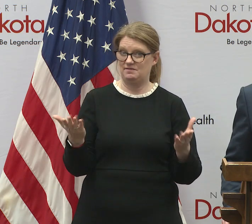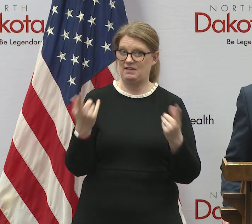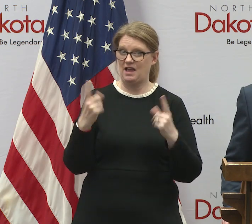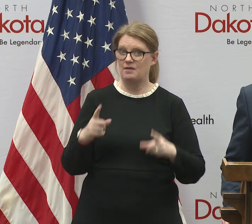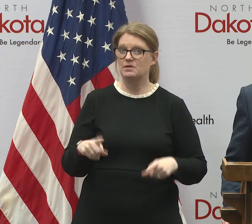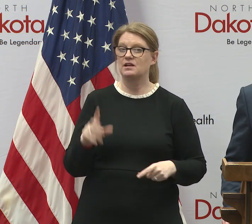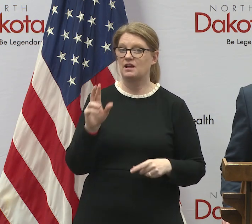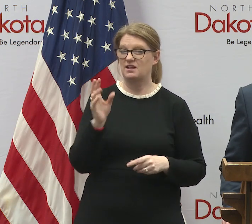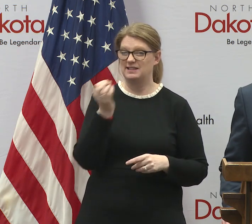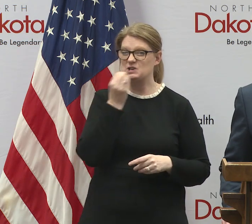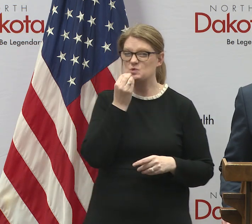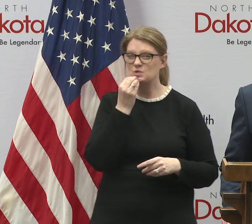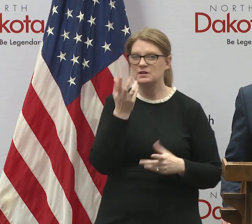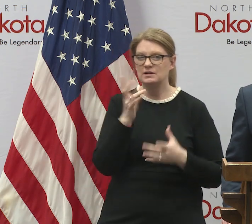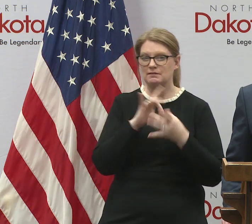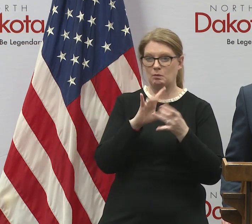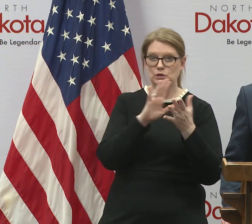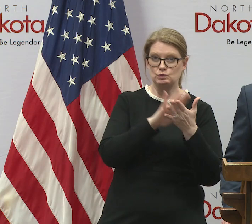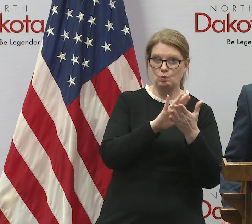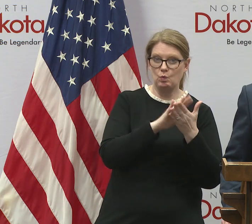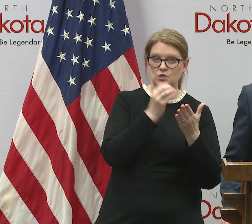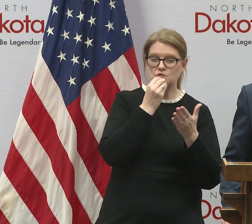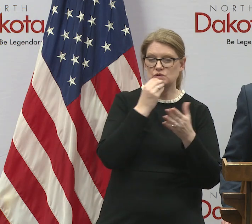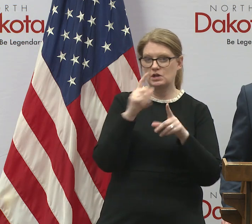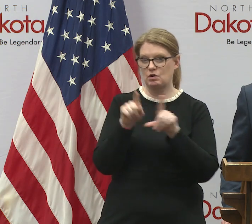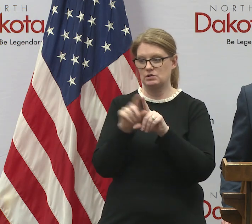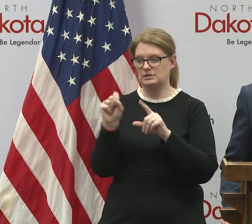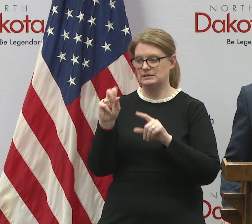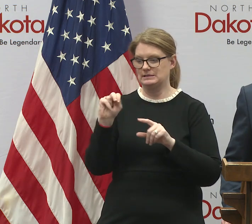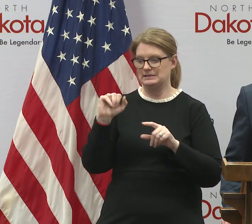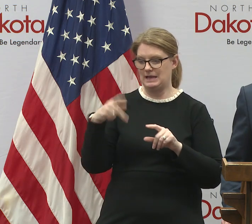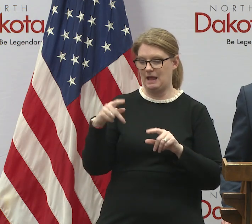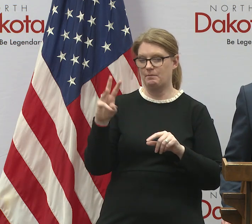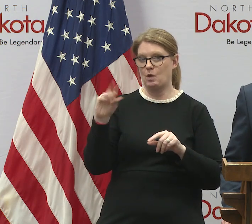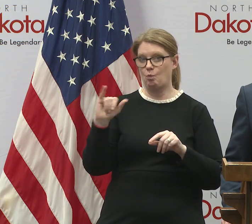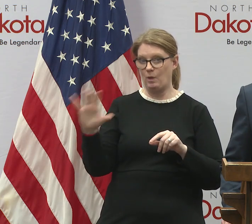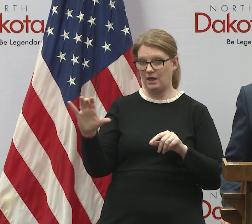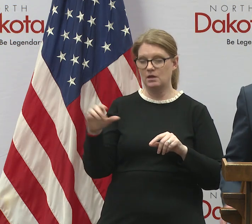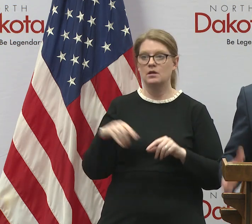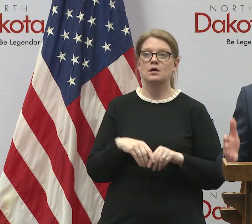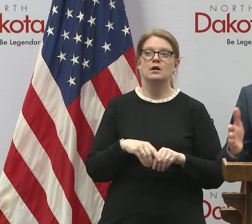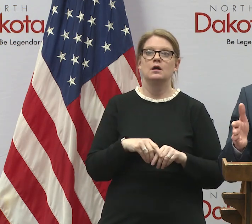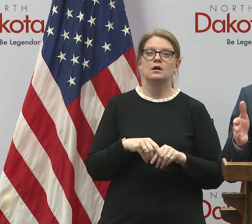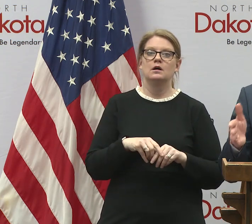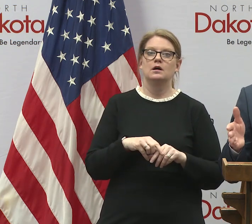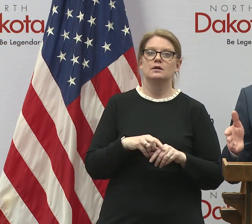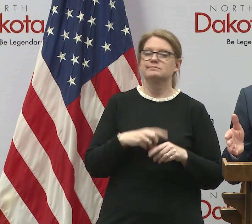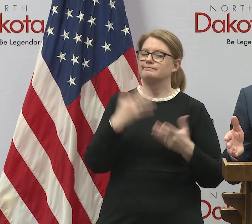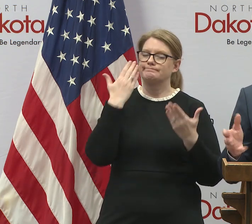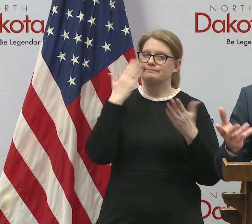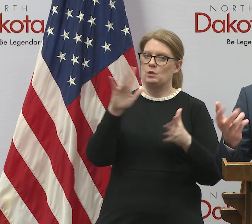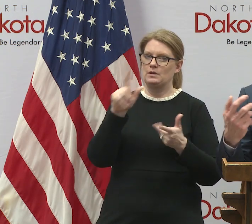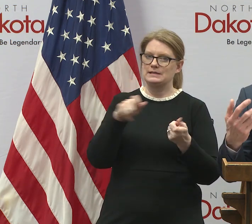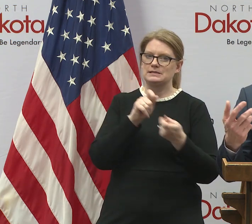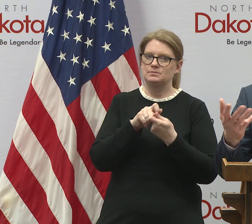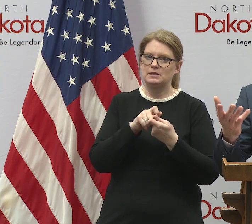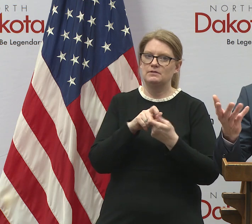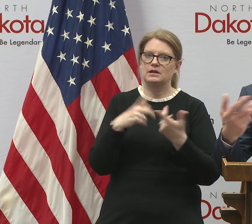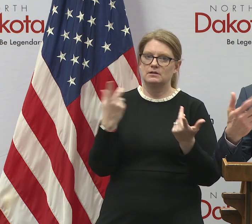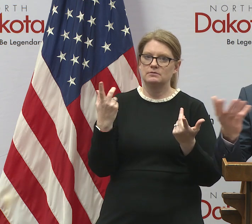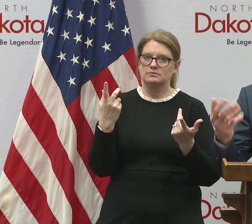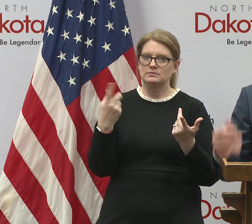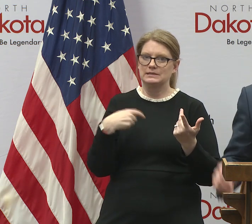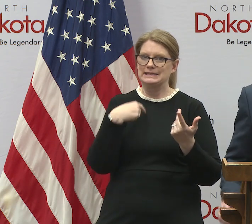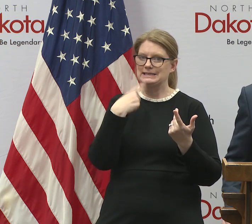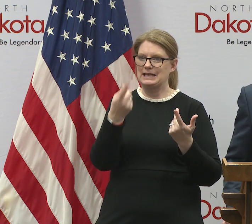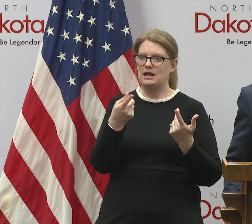nutrition side as it relates to both school nutrition and to the SNAP and the WIC programs. Don't know the specific to that one, but we'll just take that. Tell